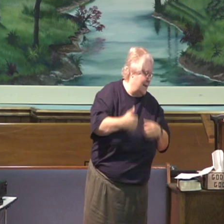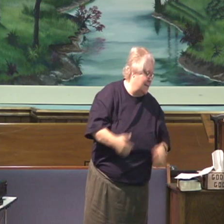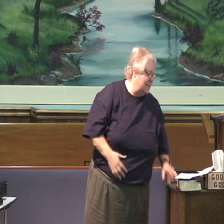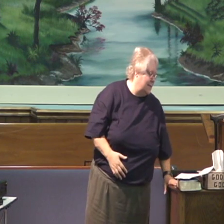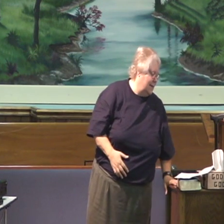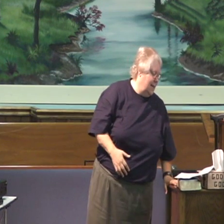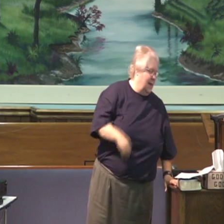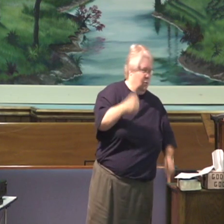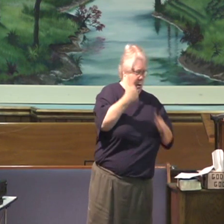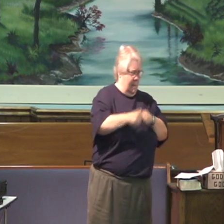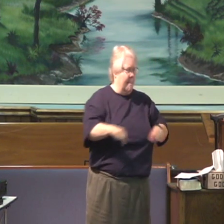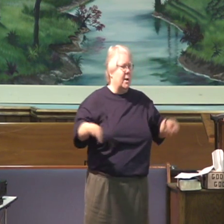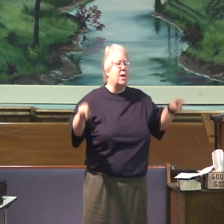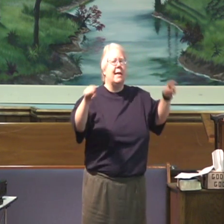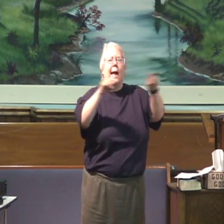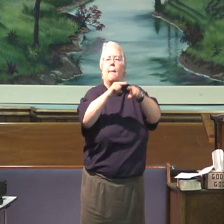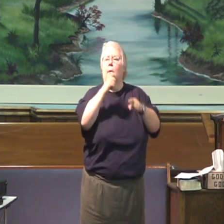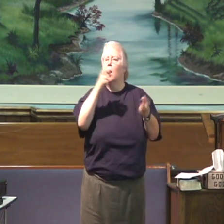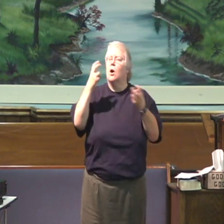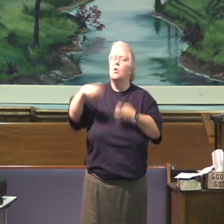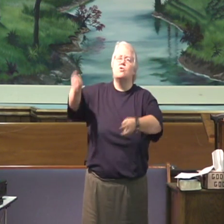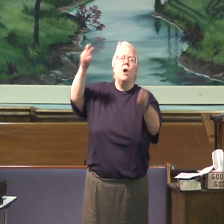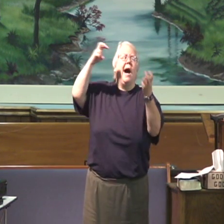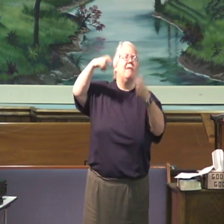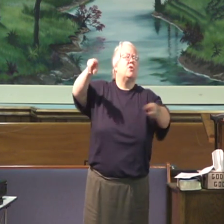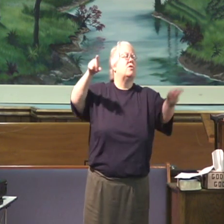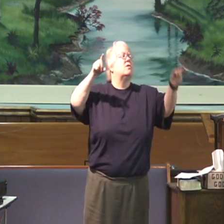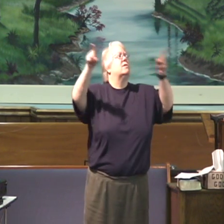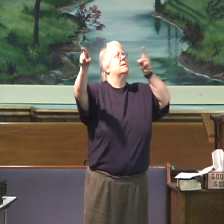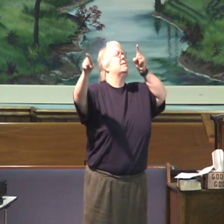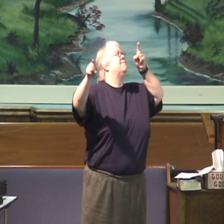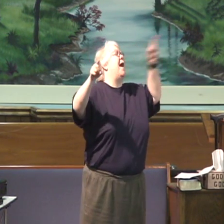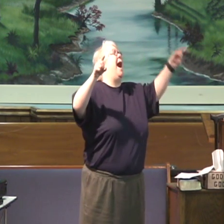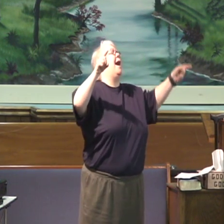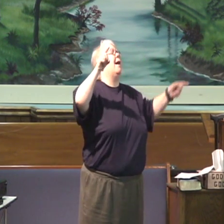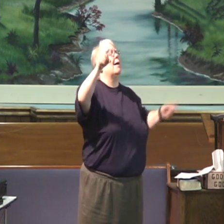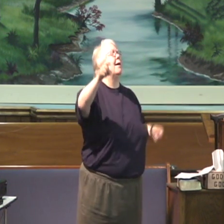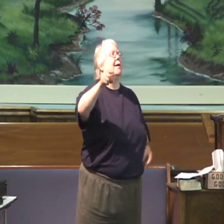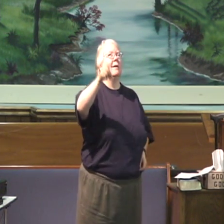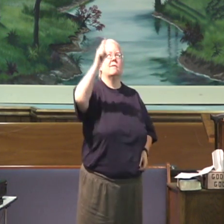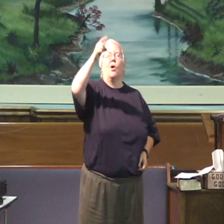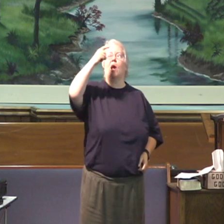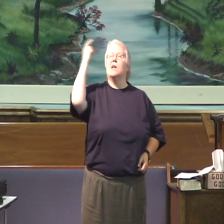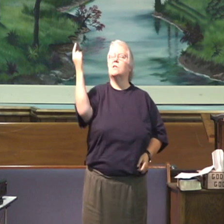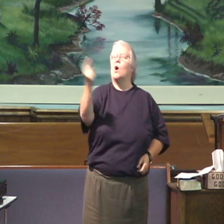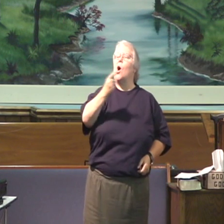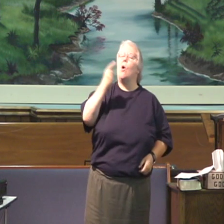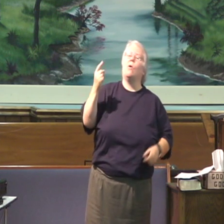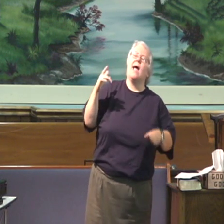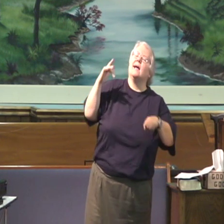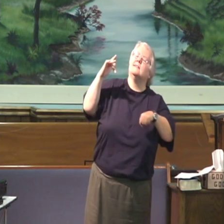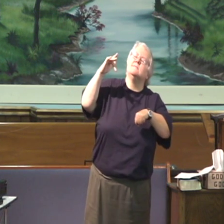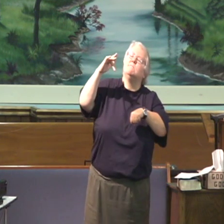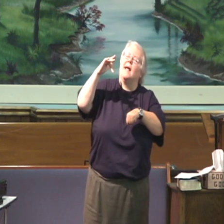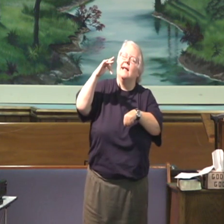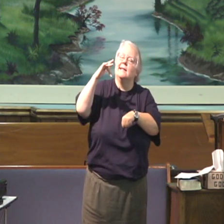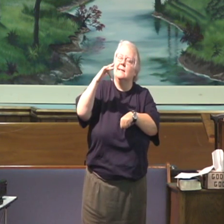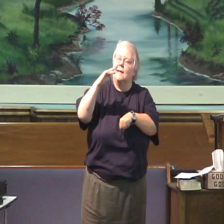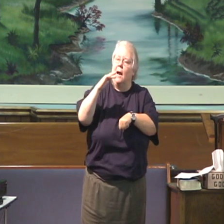face. Remember them who traveled afar, for He's always been